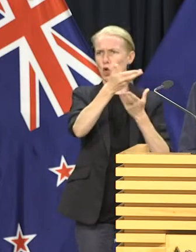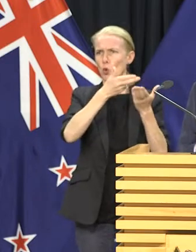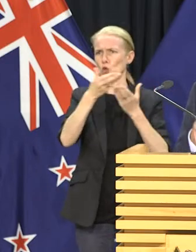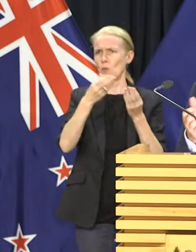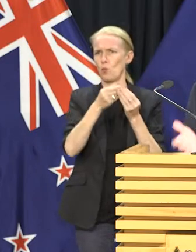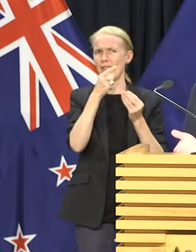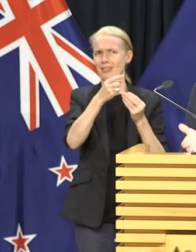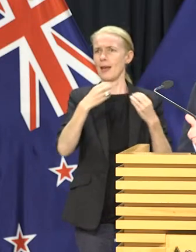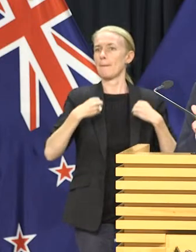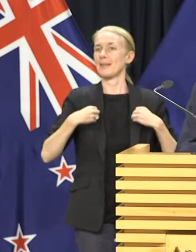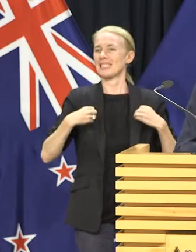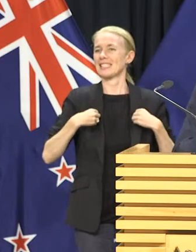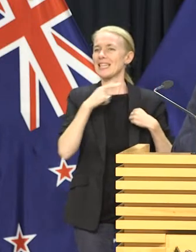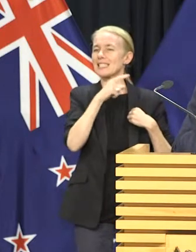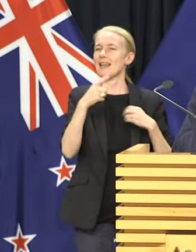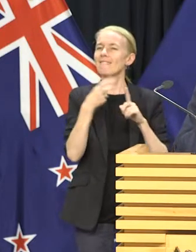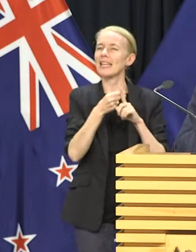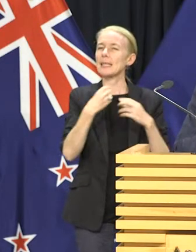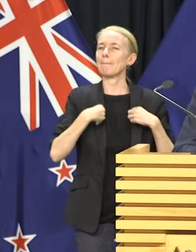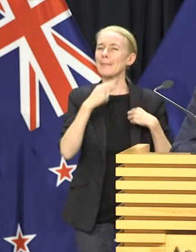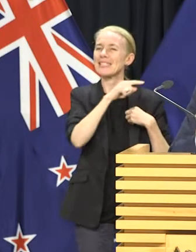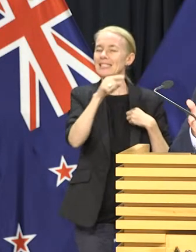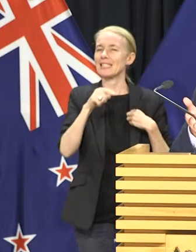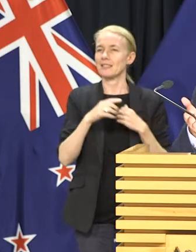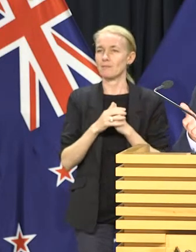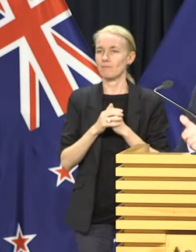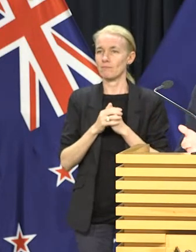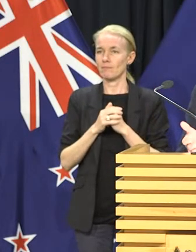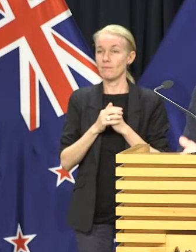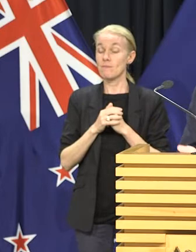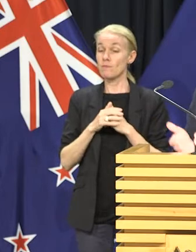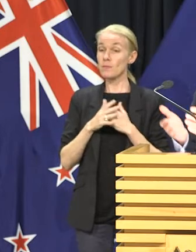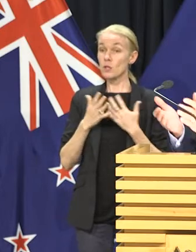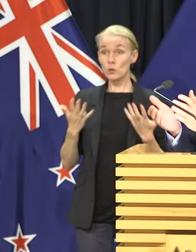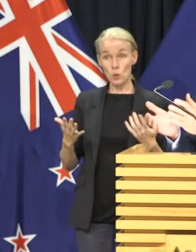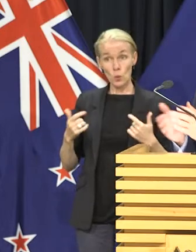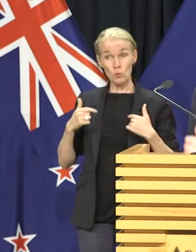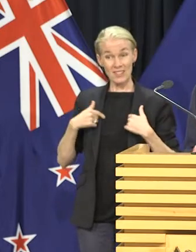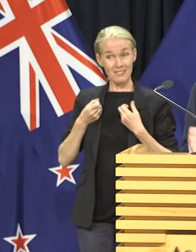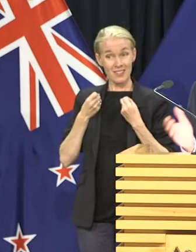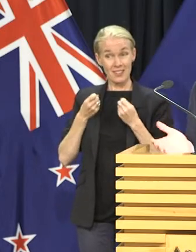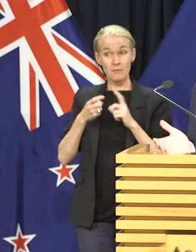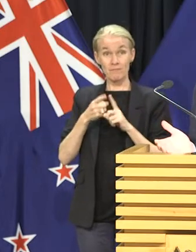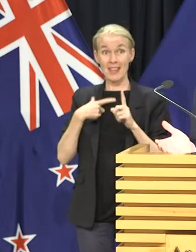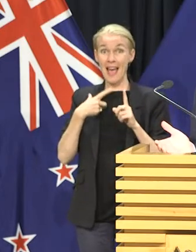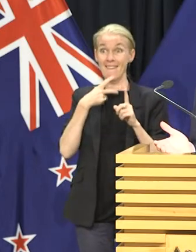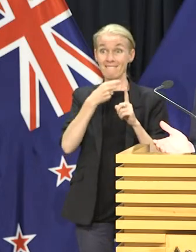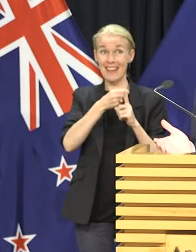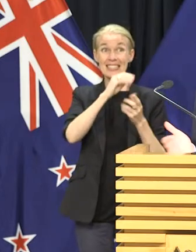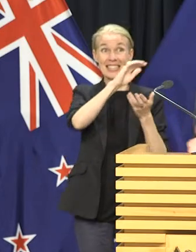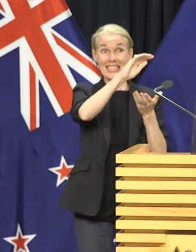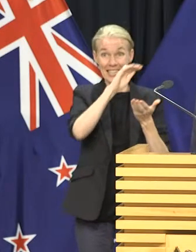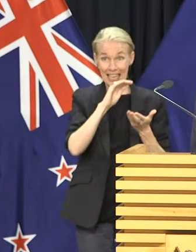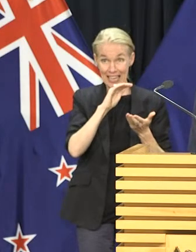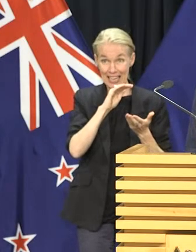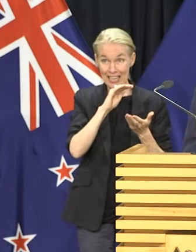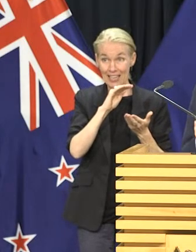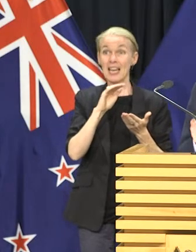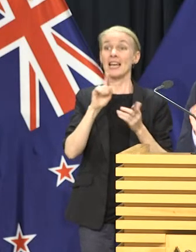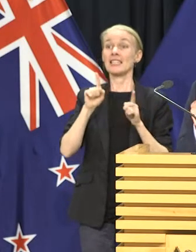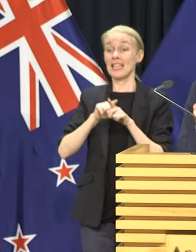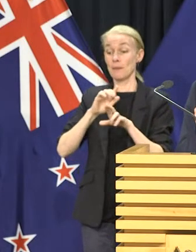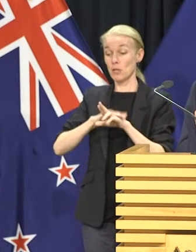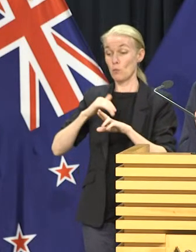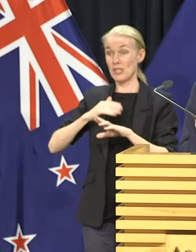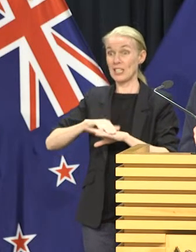If you also think about our deliveries in terms of our planning and standing up the program while maintaining our elimination approach,